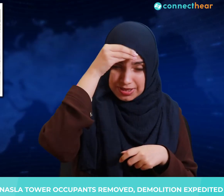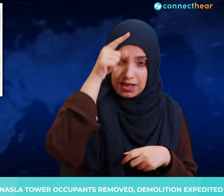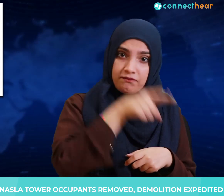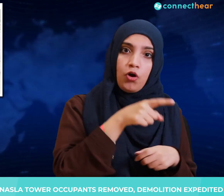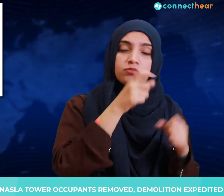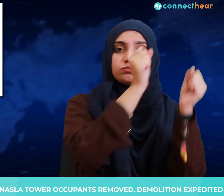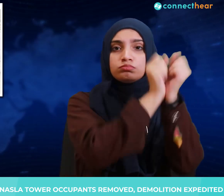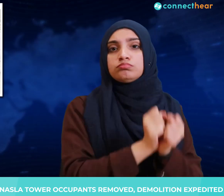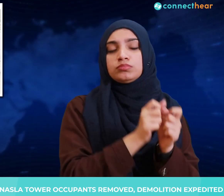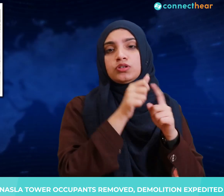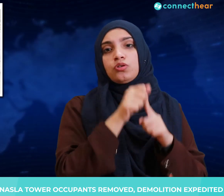next hearing.